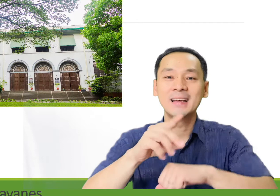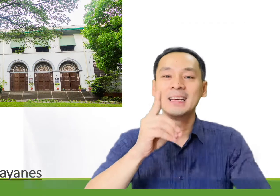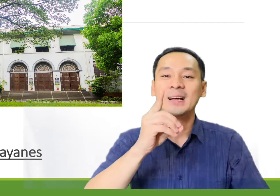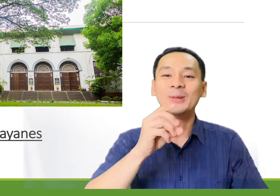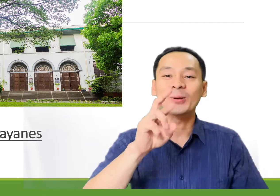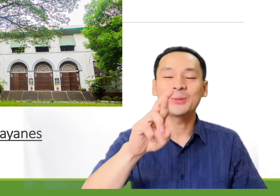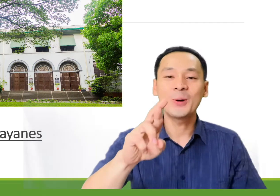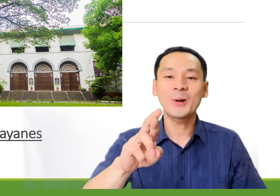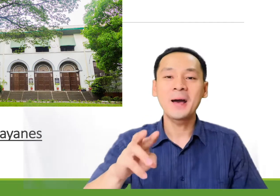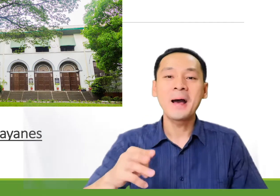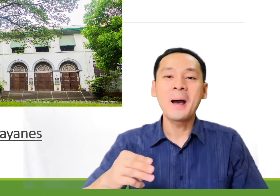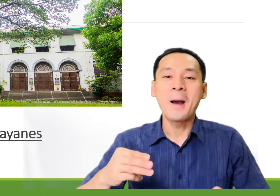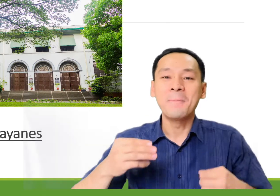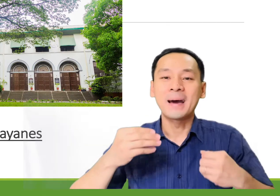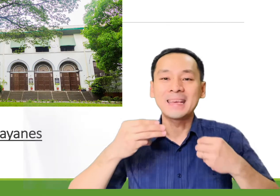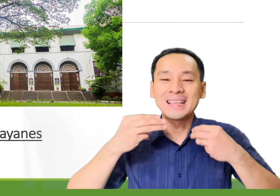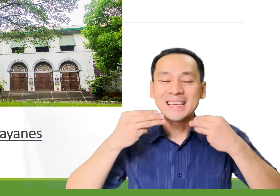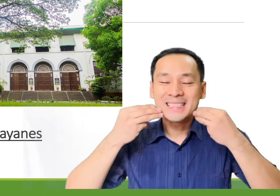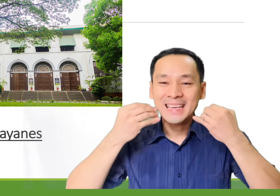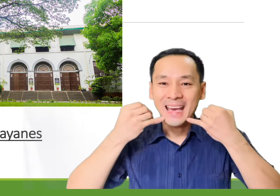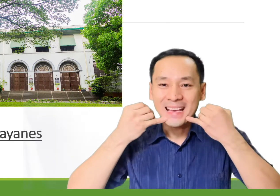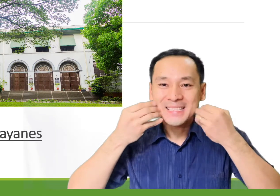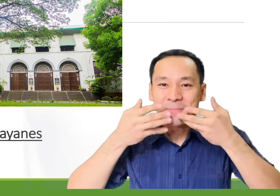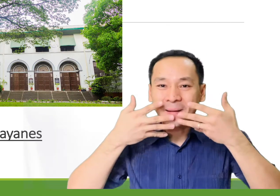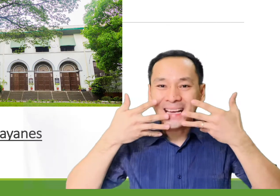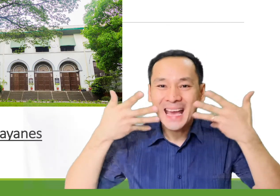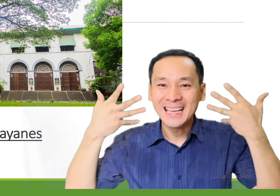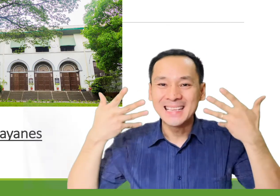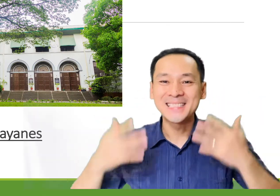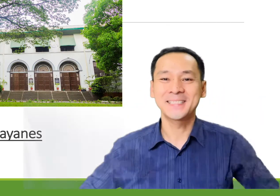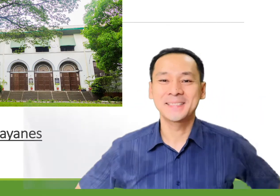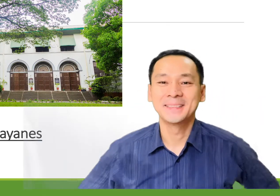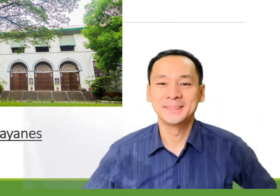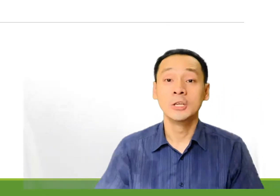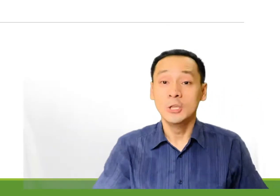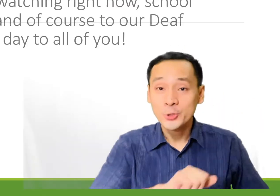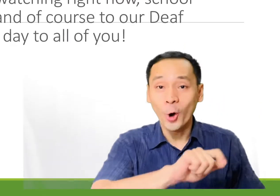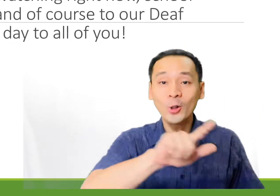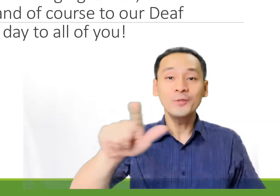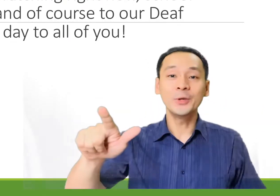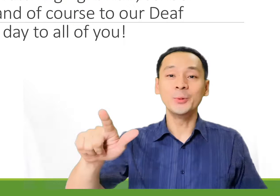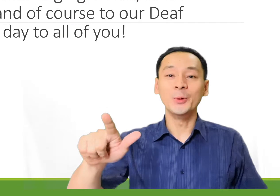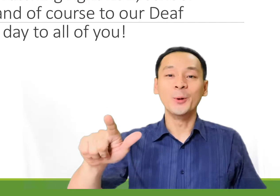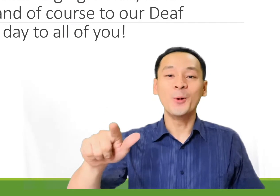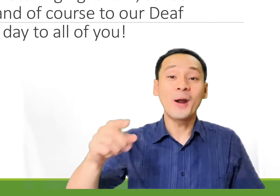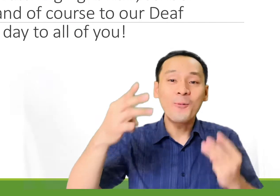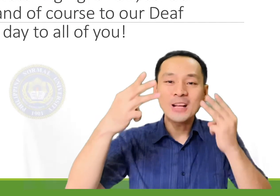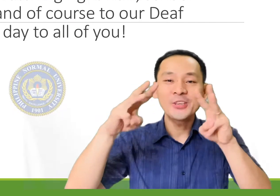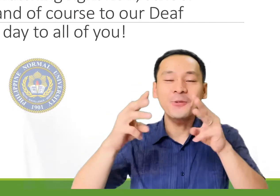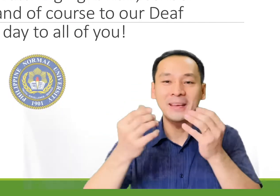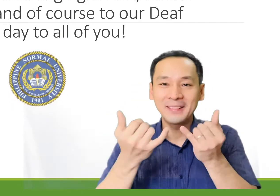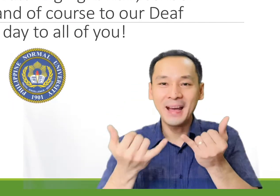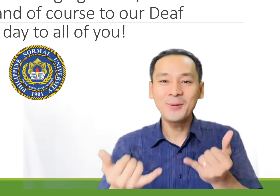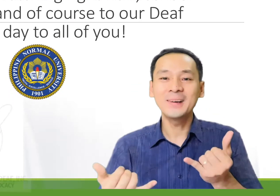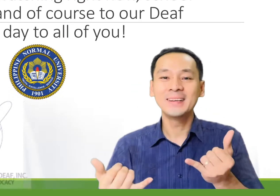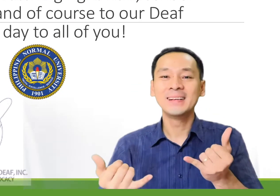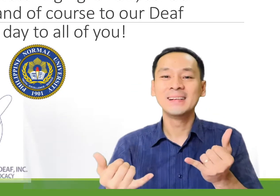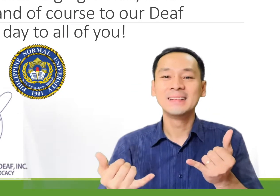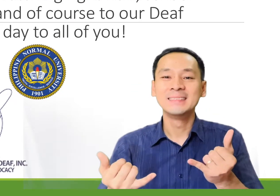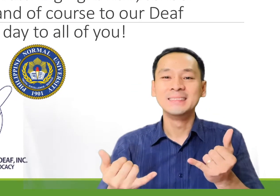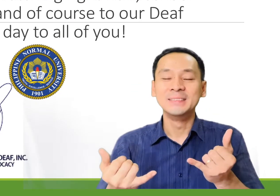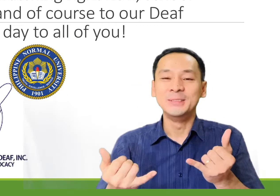Principal, Dr. Maria Jessica S. Magallanes. To all of you who are watching right